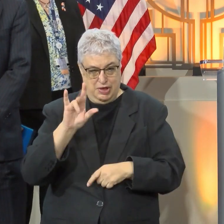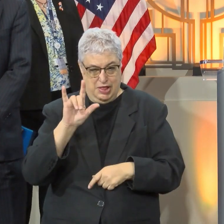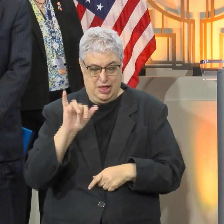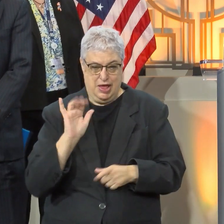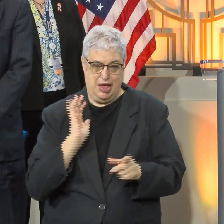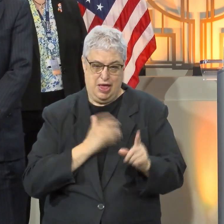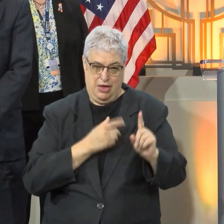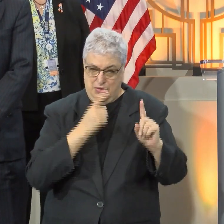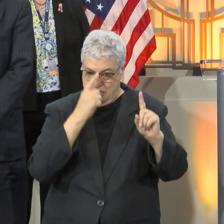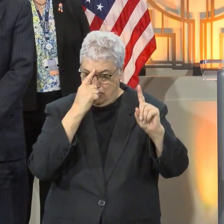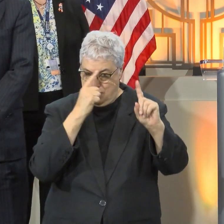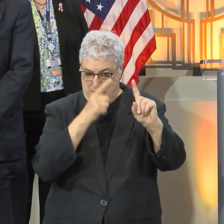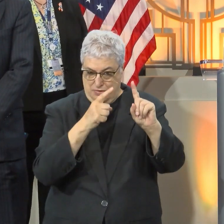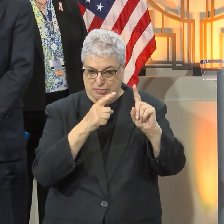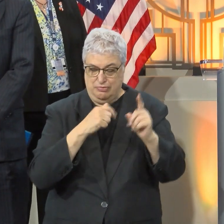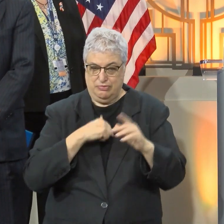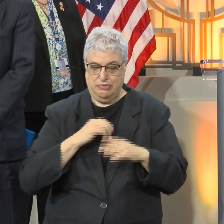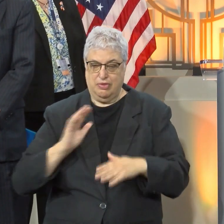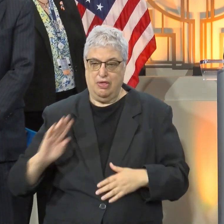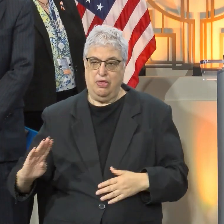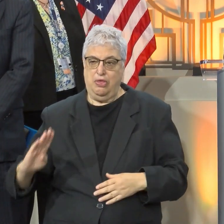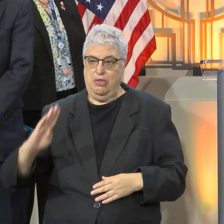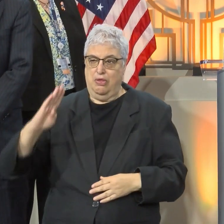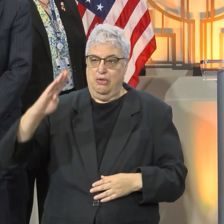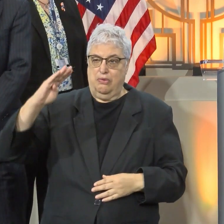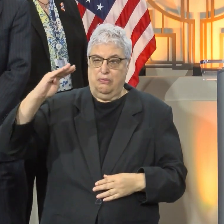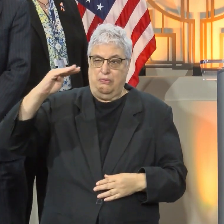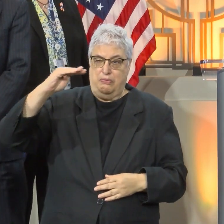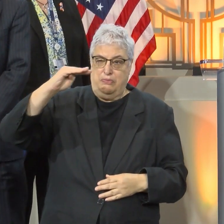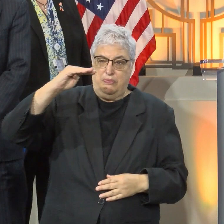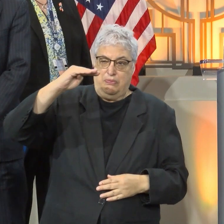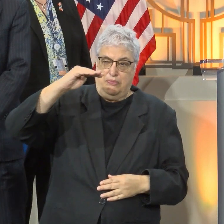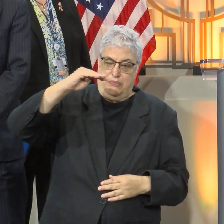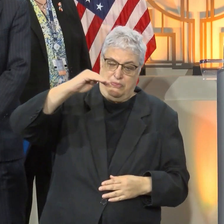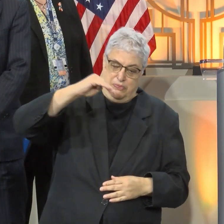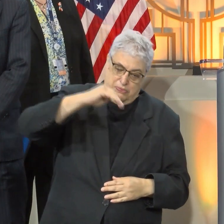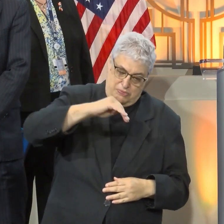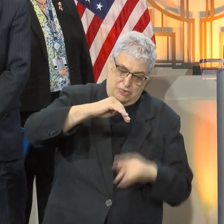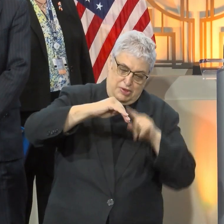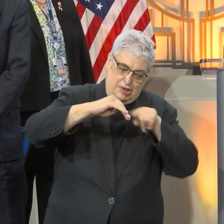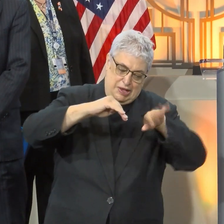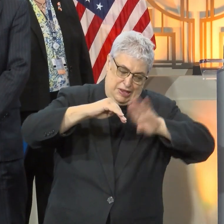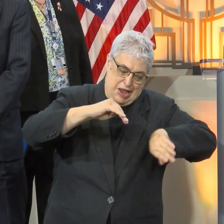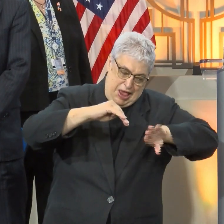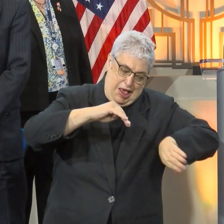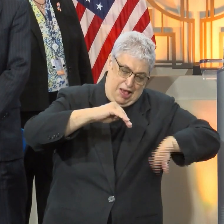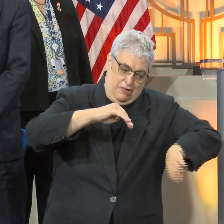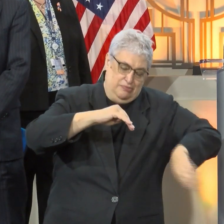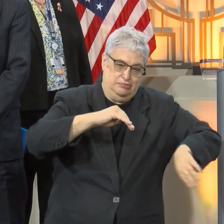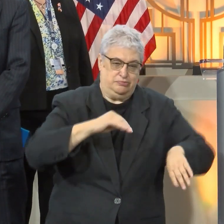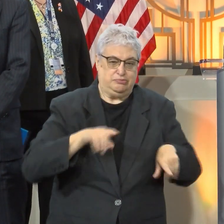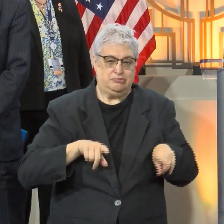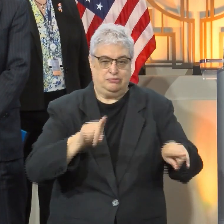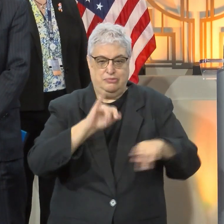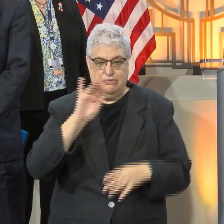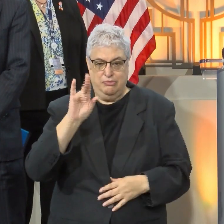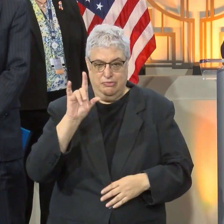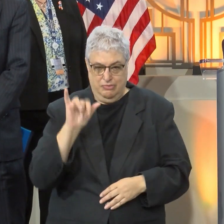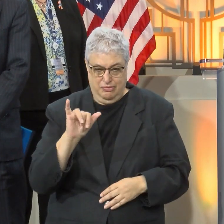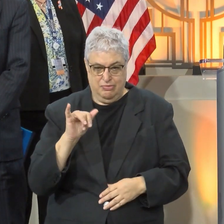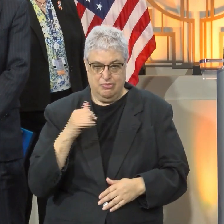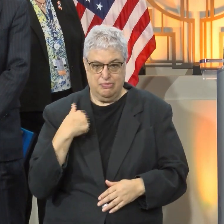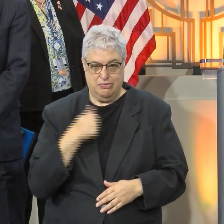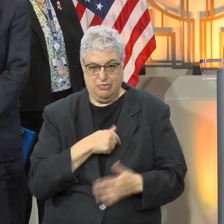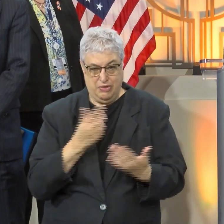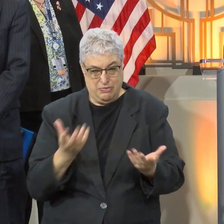our goal, to flatten and to start reducing this curve in the month of July. In order to achieve